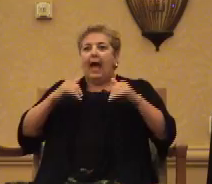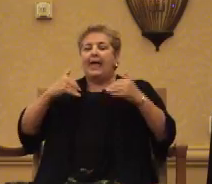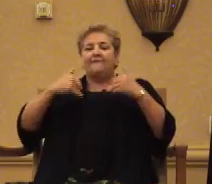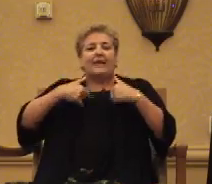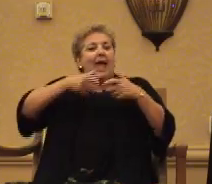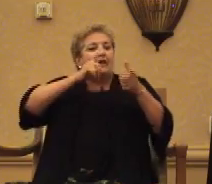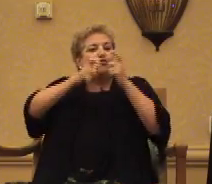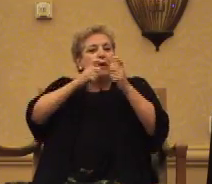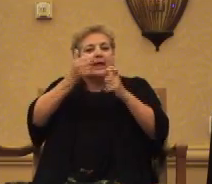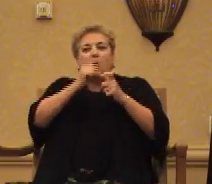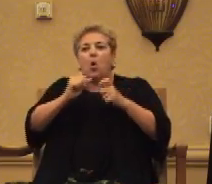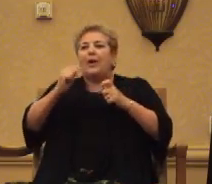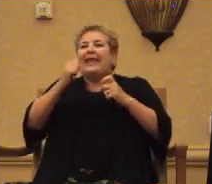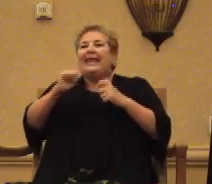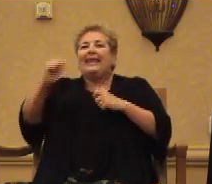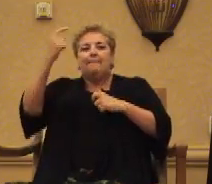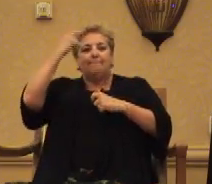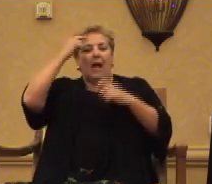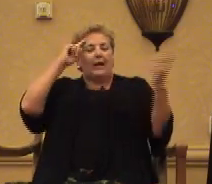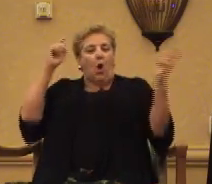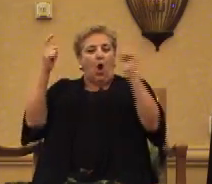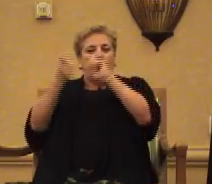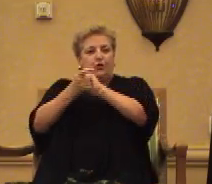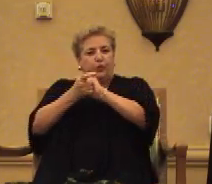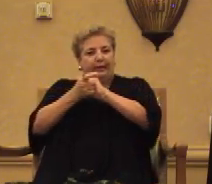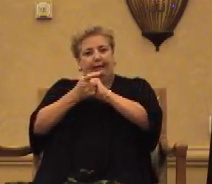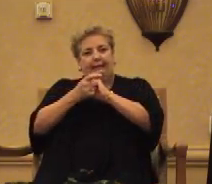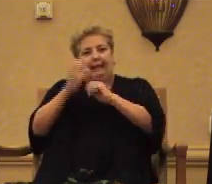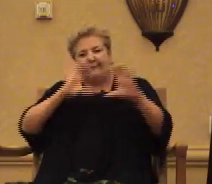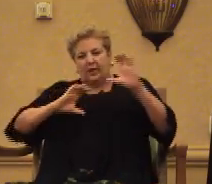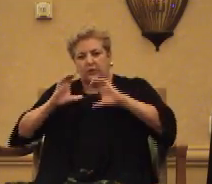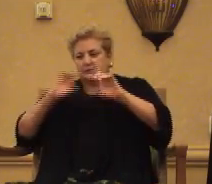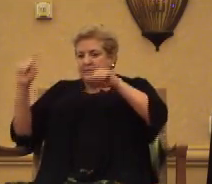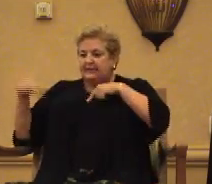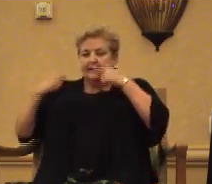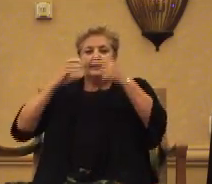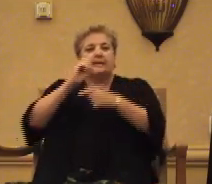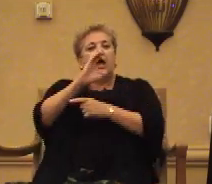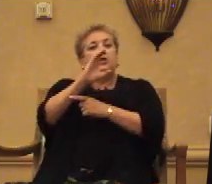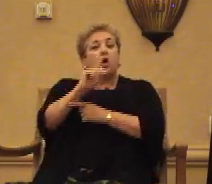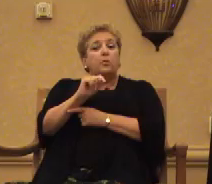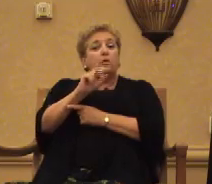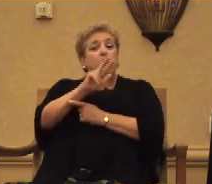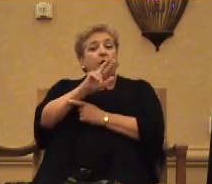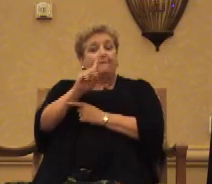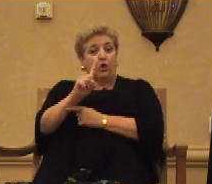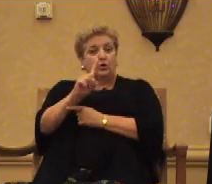or emotion altering substance since October 31st, 1978.